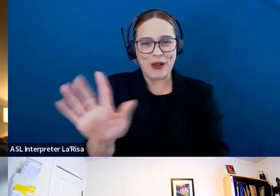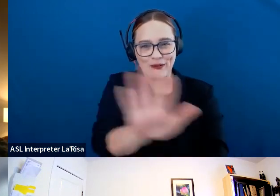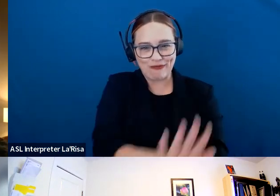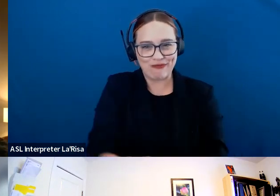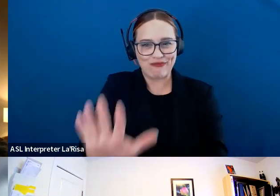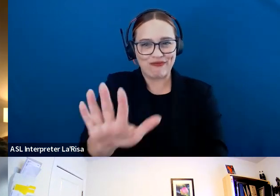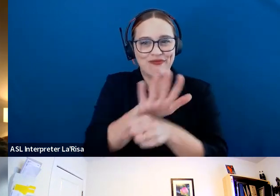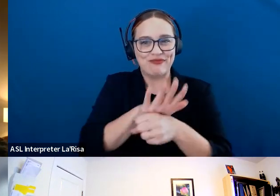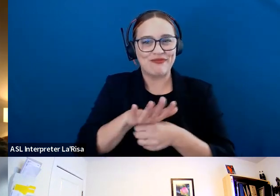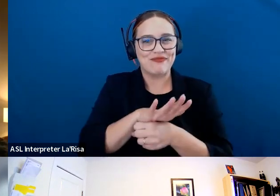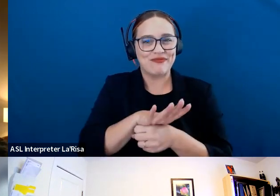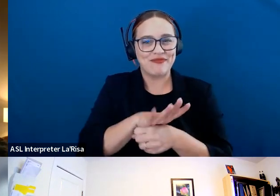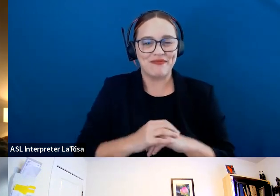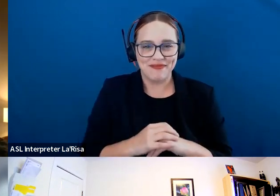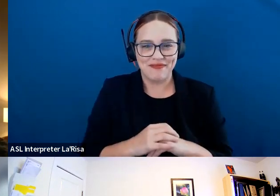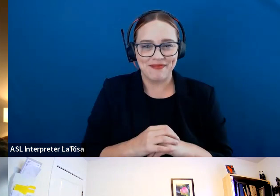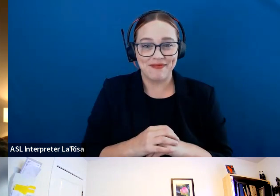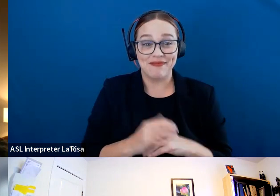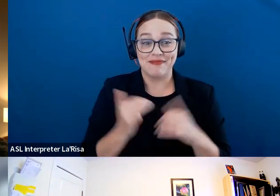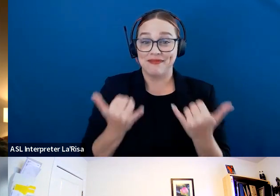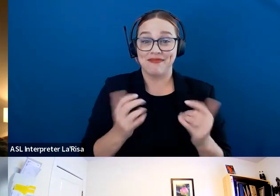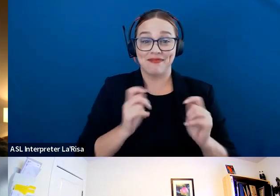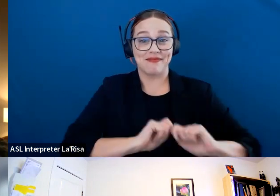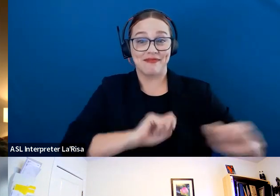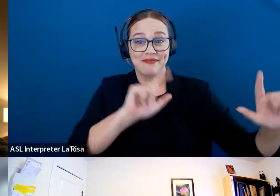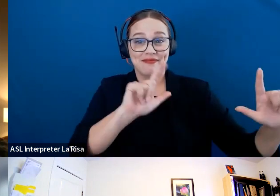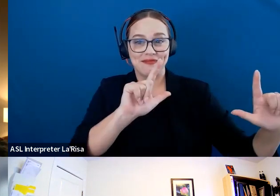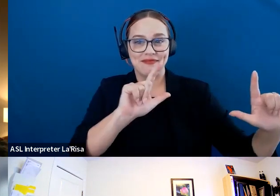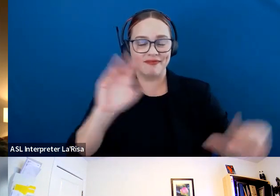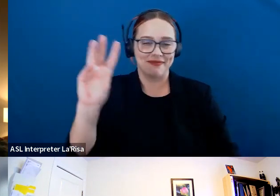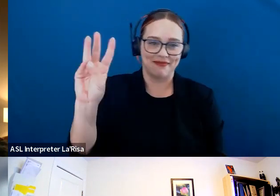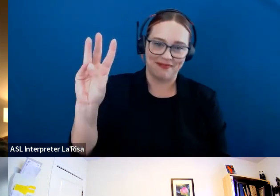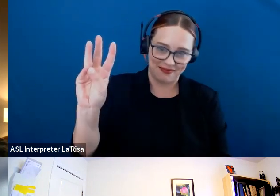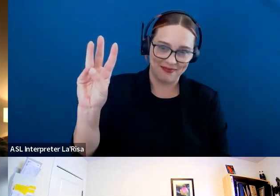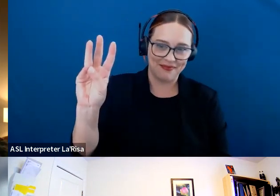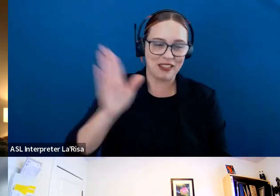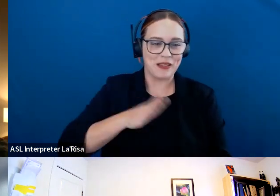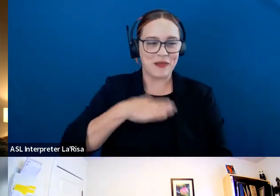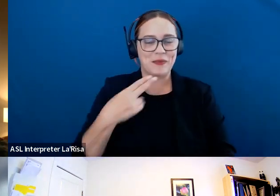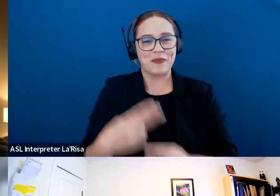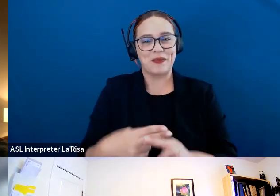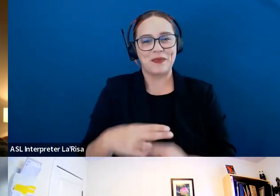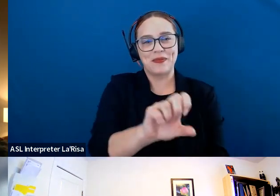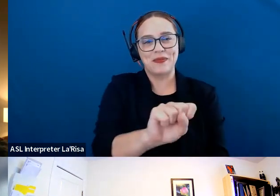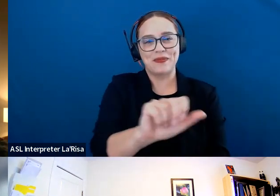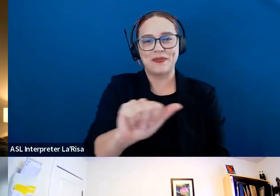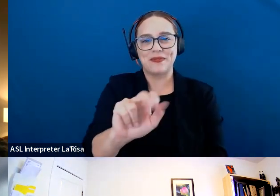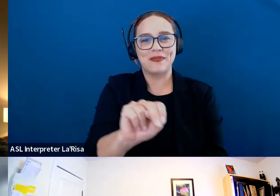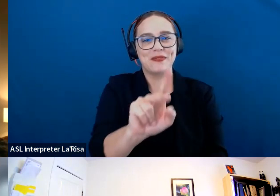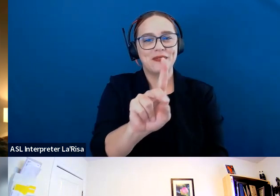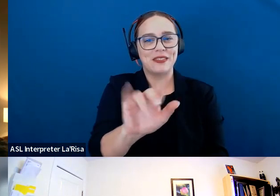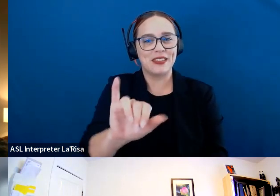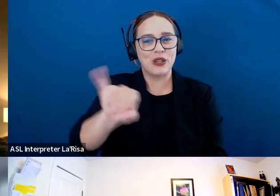right now. We are on slide 6, and my name is Sandy Jordan. I am Director of